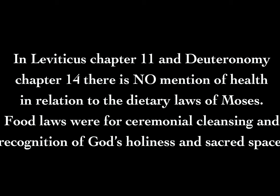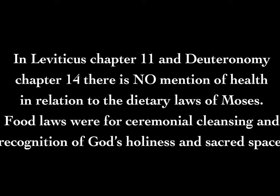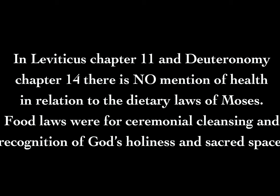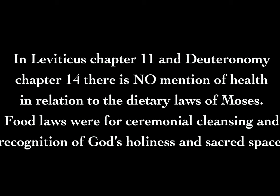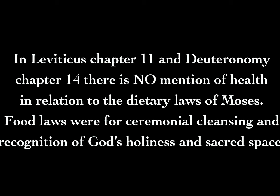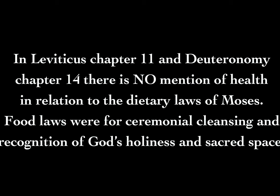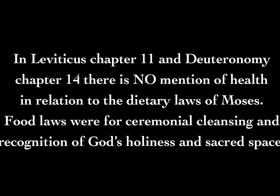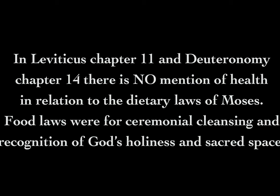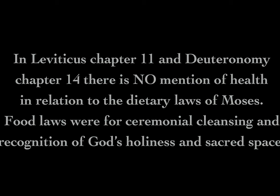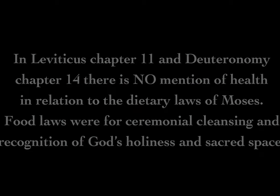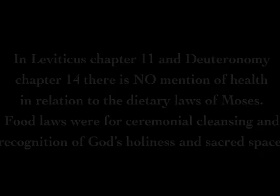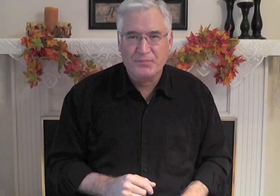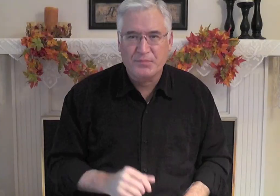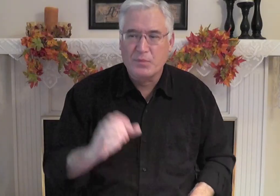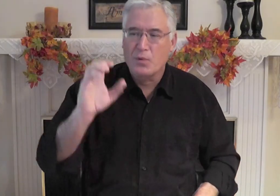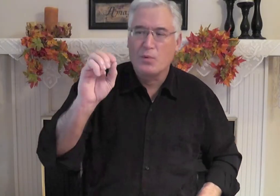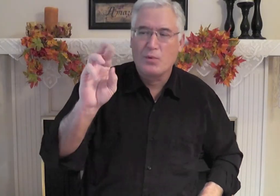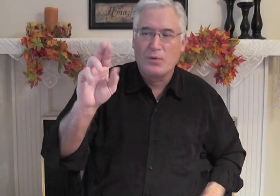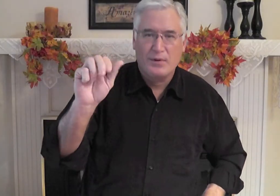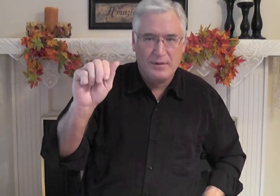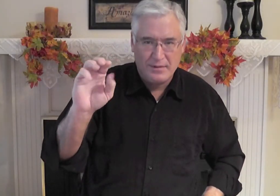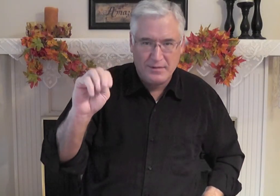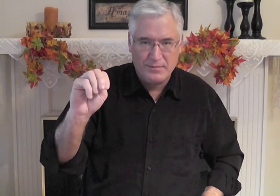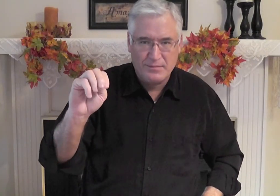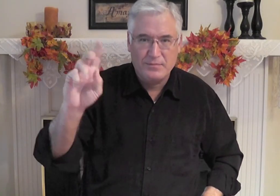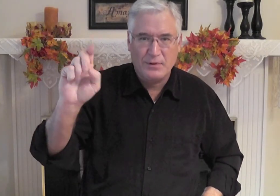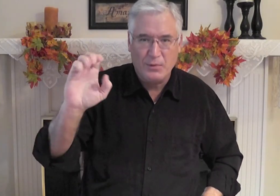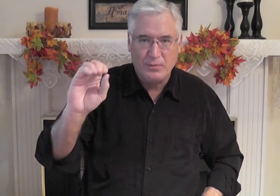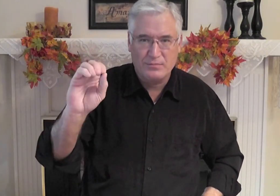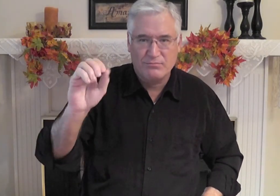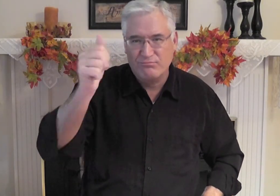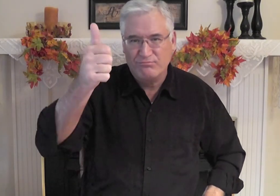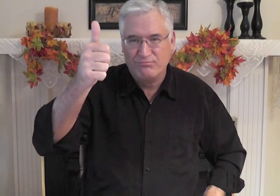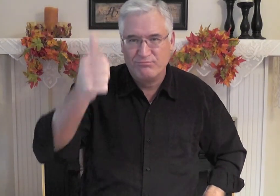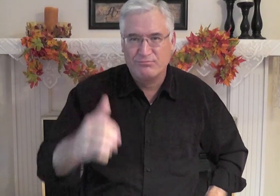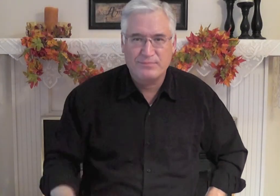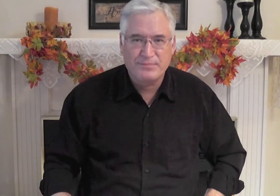cleansing and recognition of God's holiness and sacred space. Coram Deo.